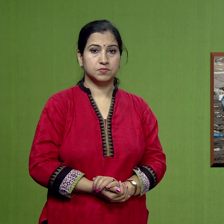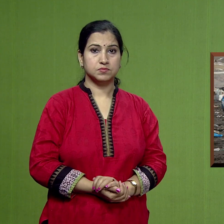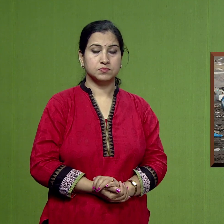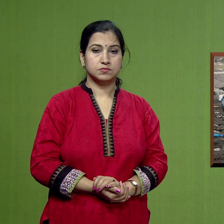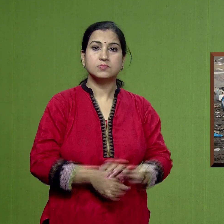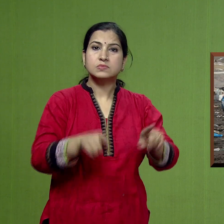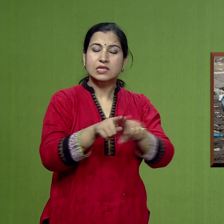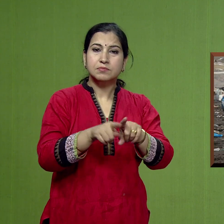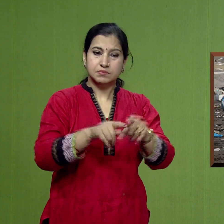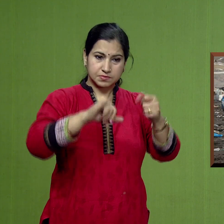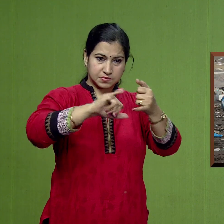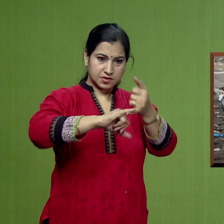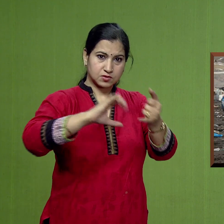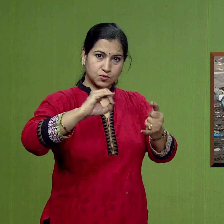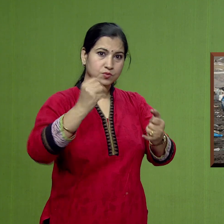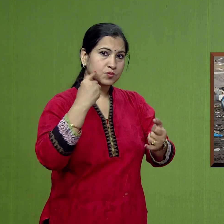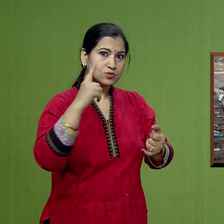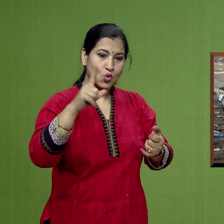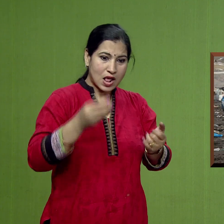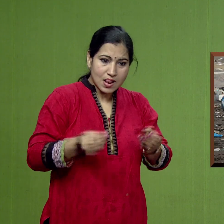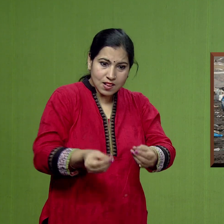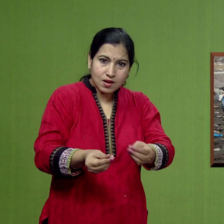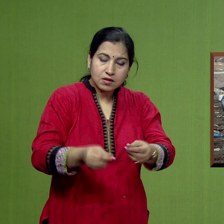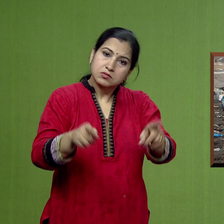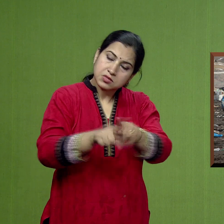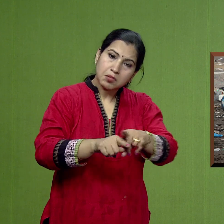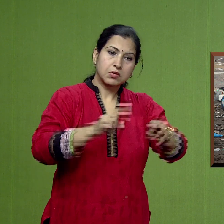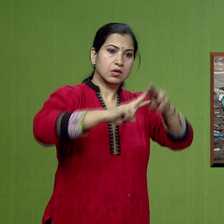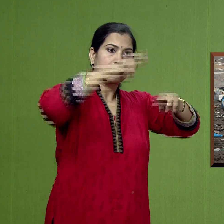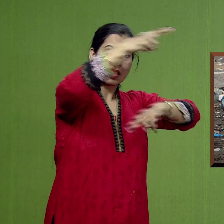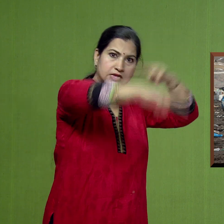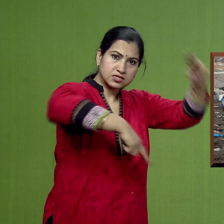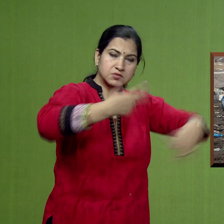Soil is being polluted due to industrial and animal wastes.